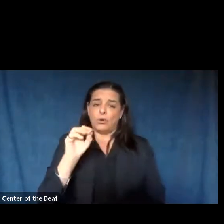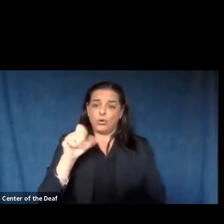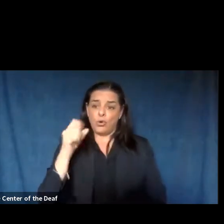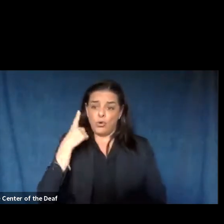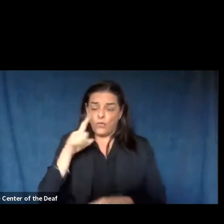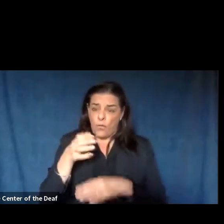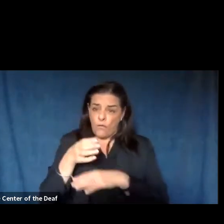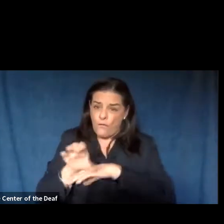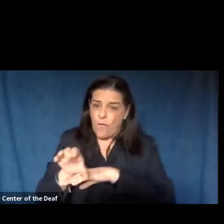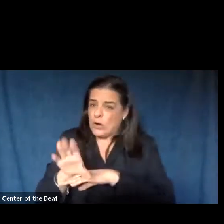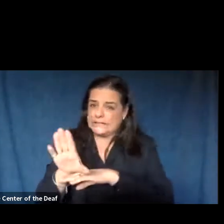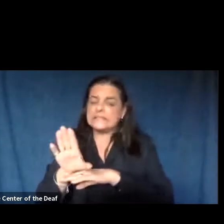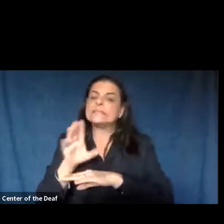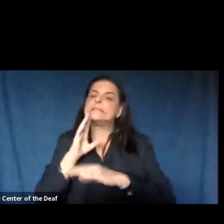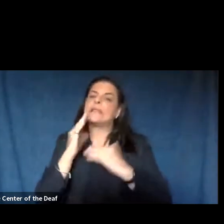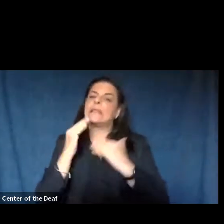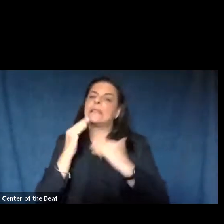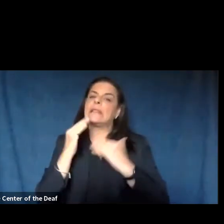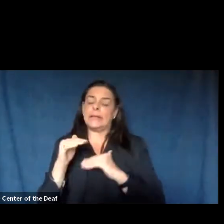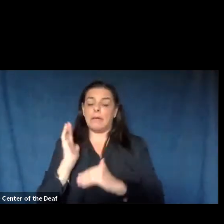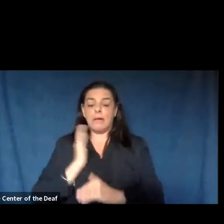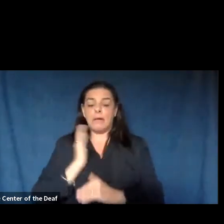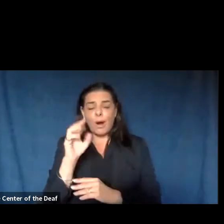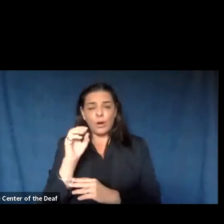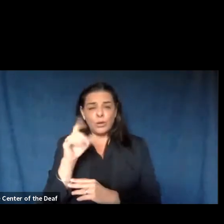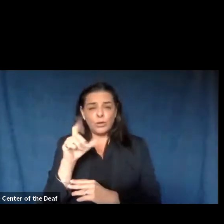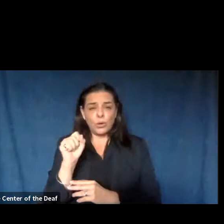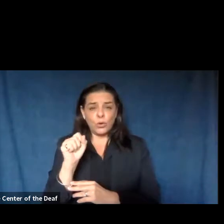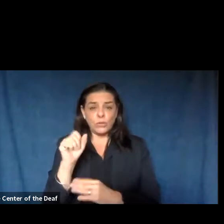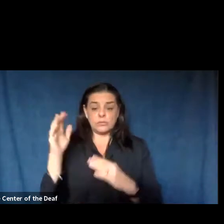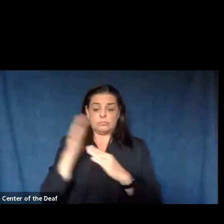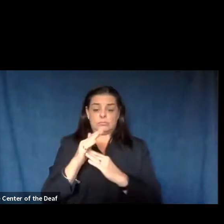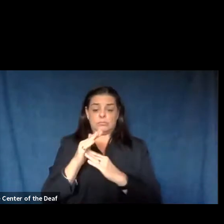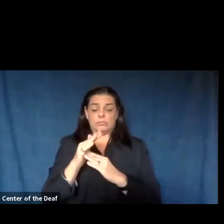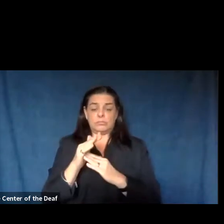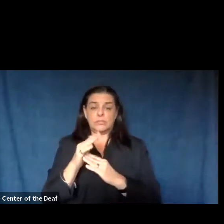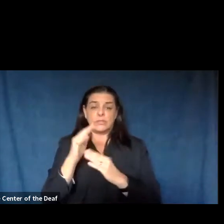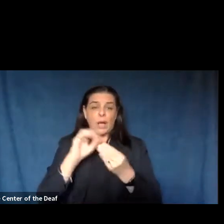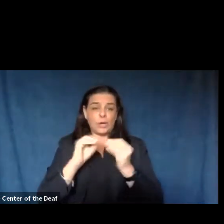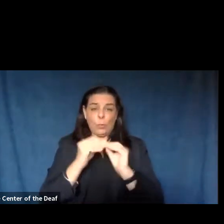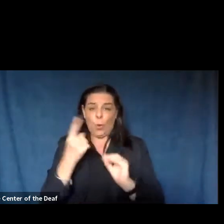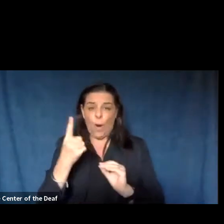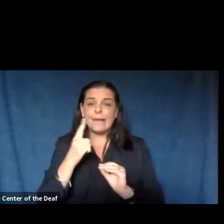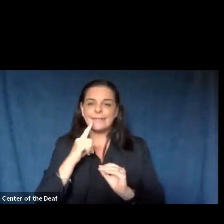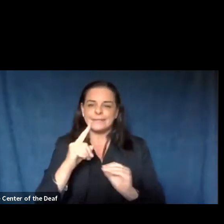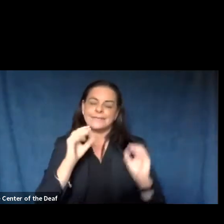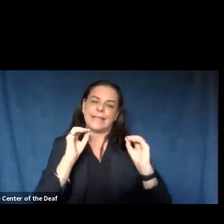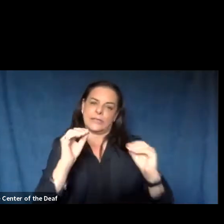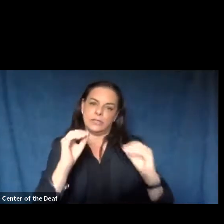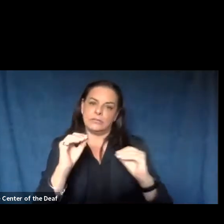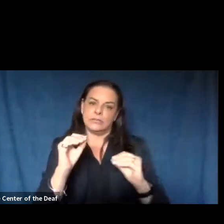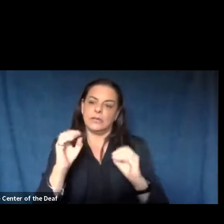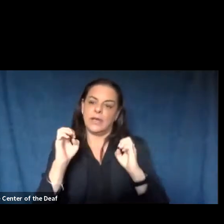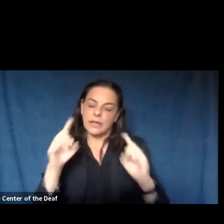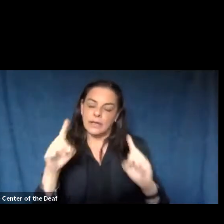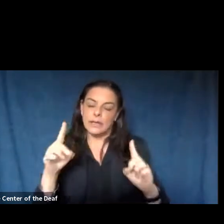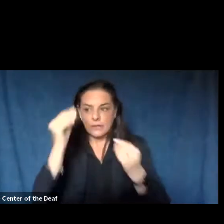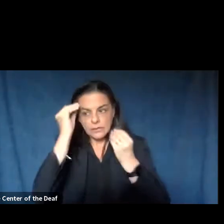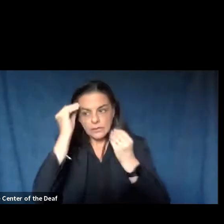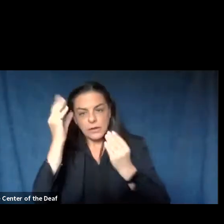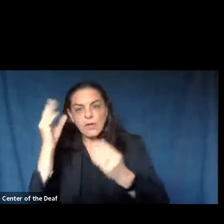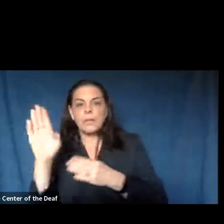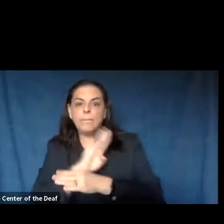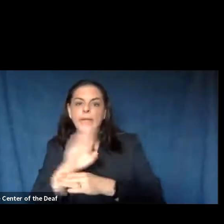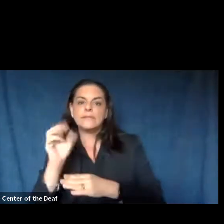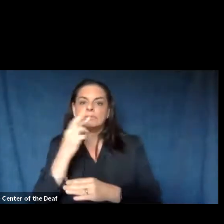enforcement. Really, the tool that we have, the main tool that we have is education, informing the business owners and the restaurant owners